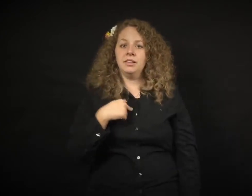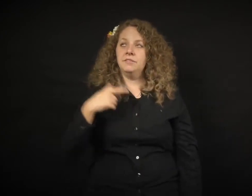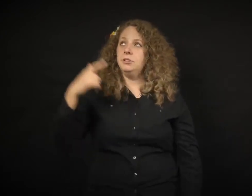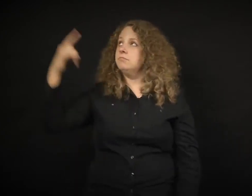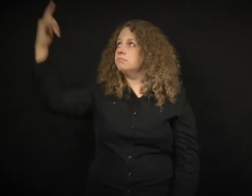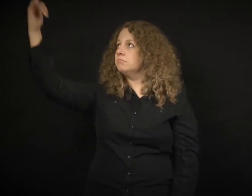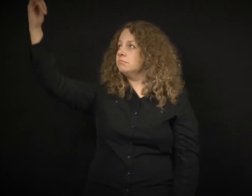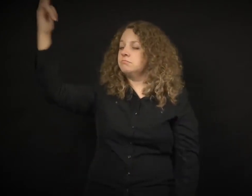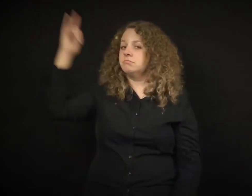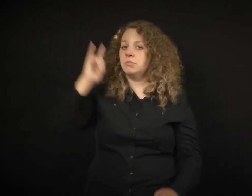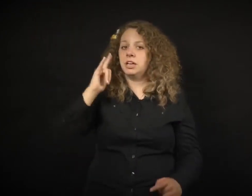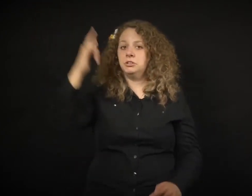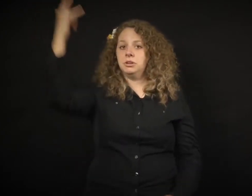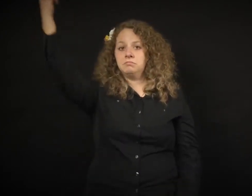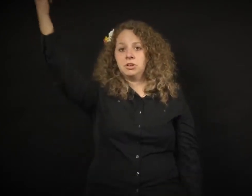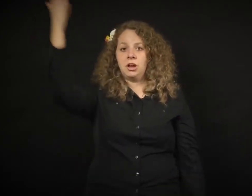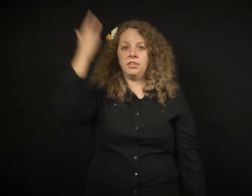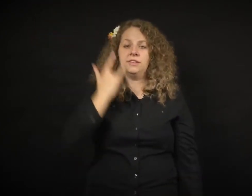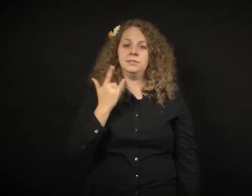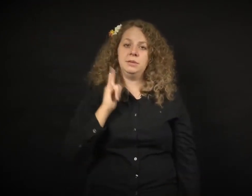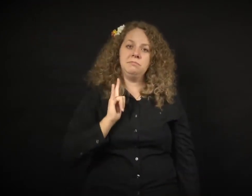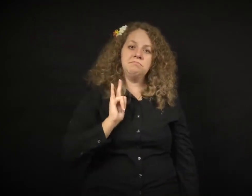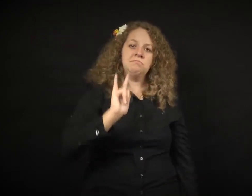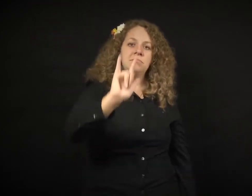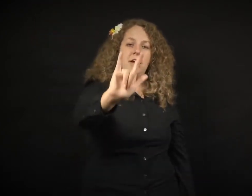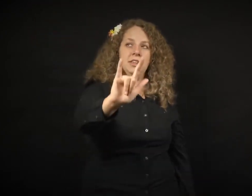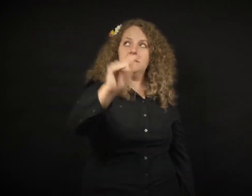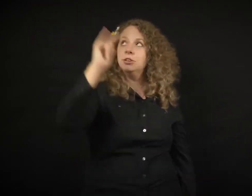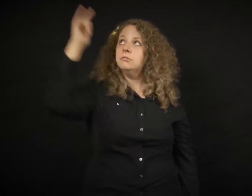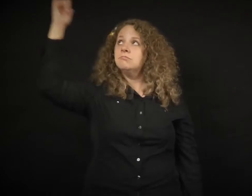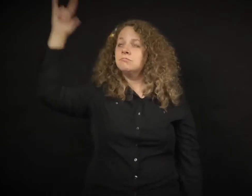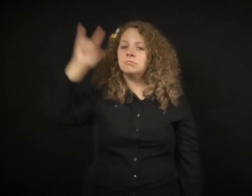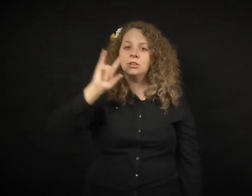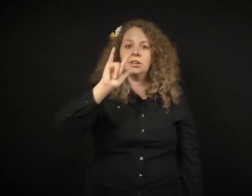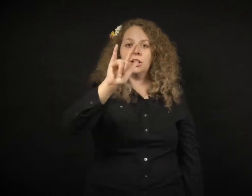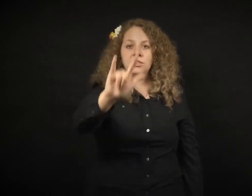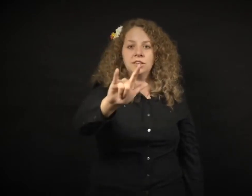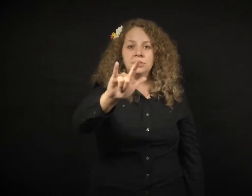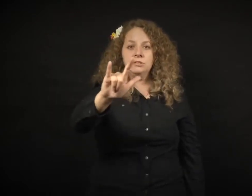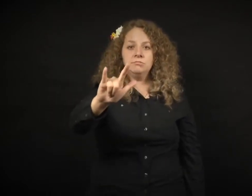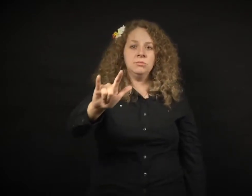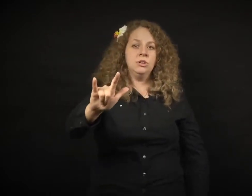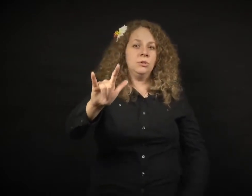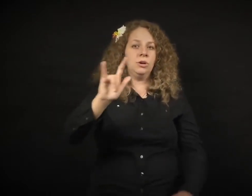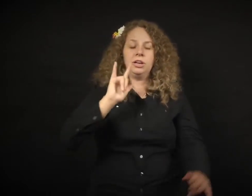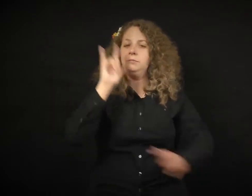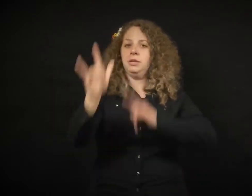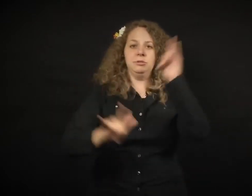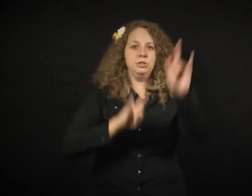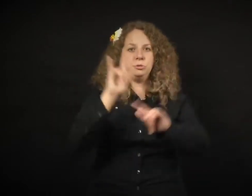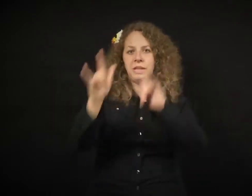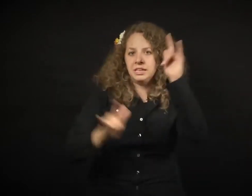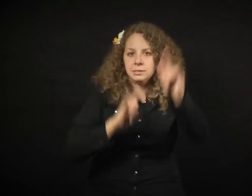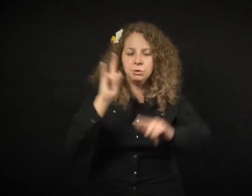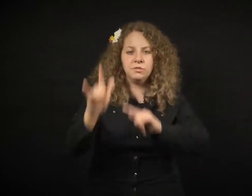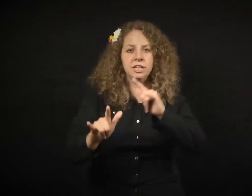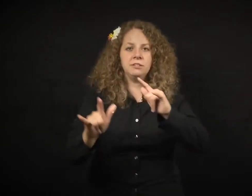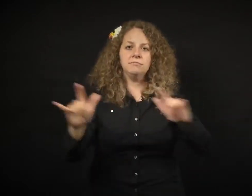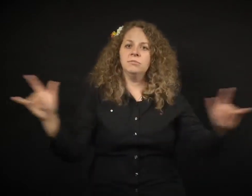love you. I can do it. God loves me. I love you. God loves you. Or it can be with two hands moving,